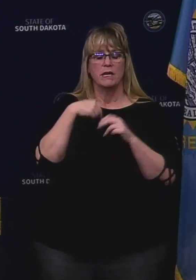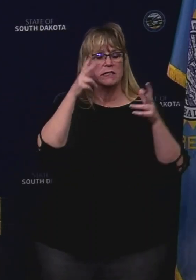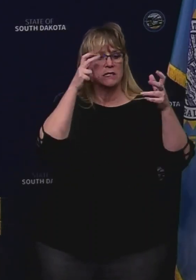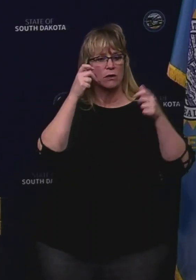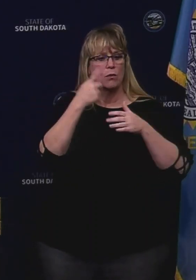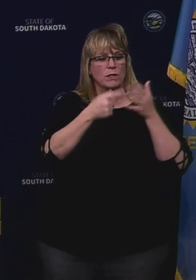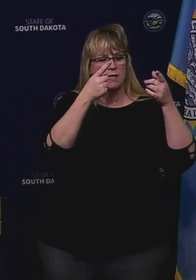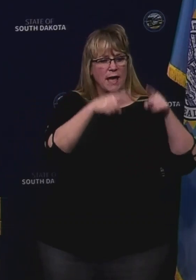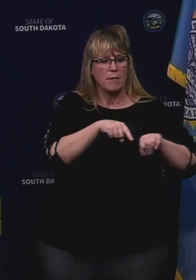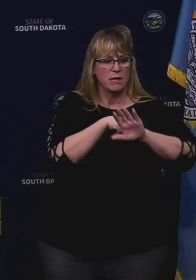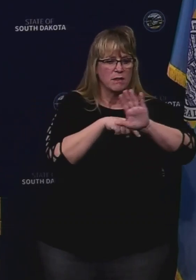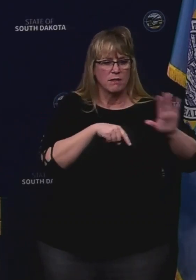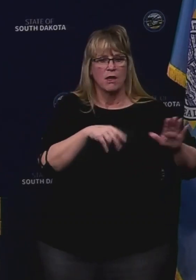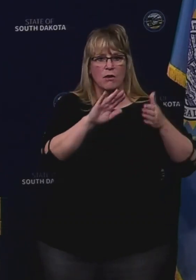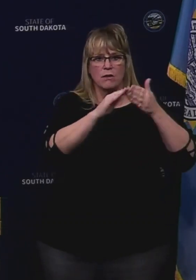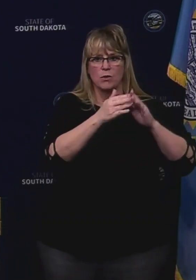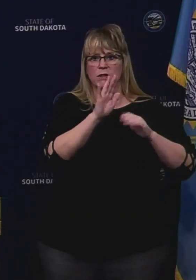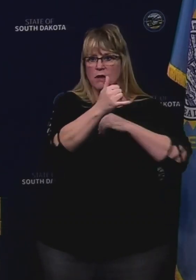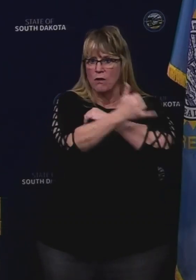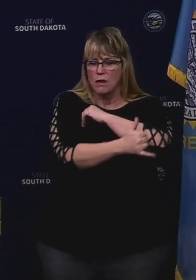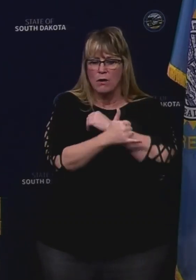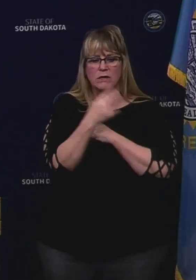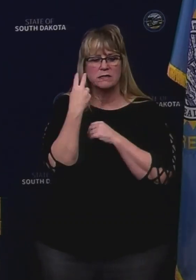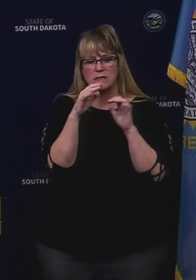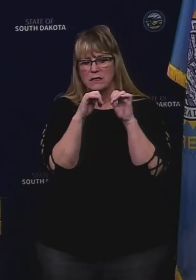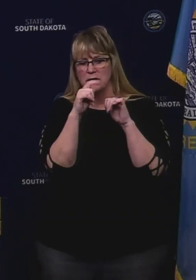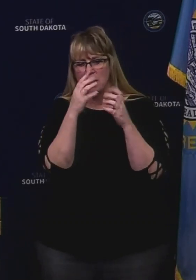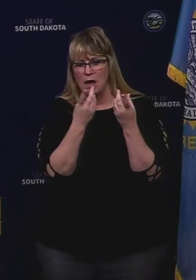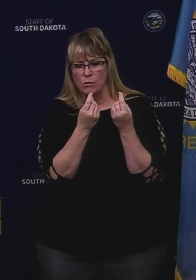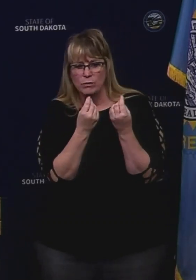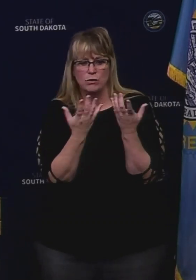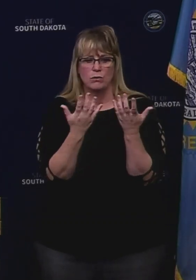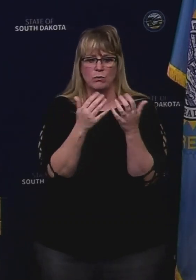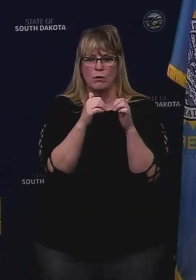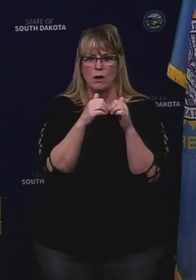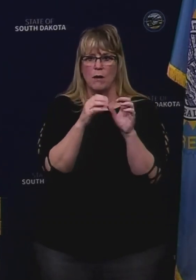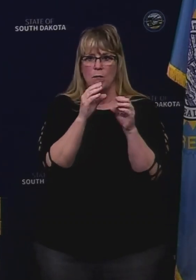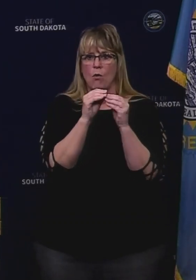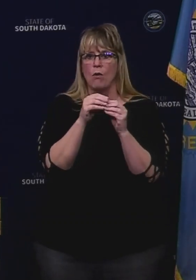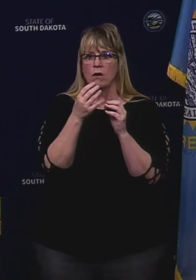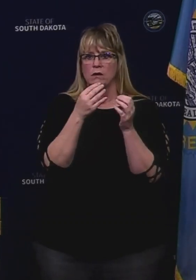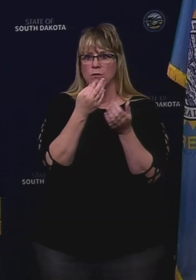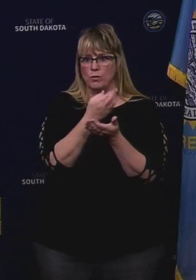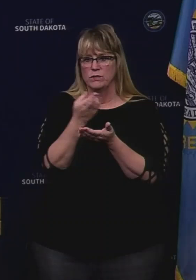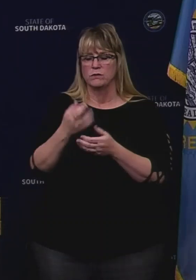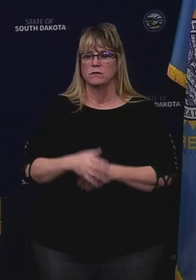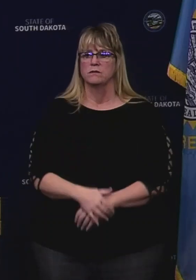what's happening on the ground in their communities too and see what needs to be addressed and where we can get more resources.